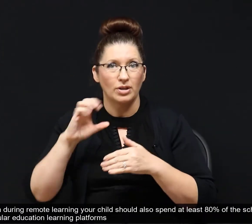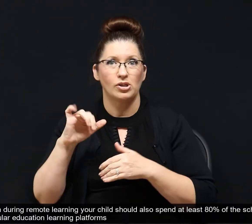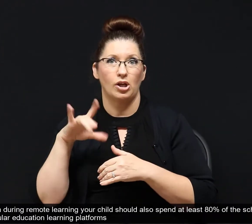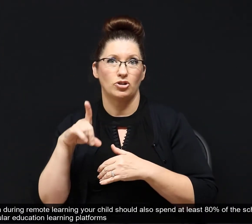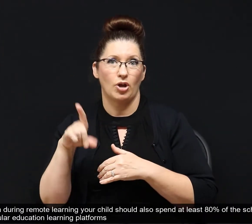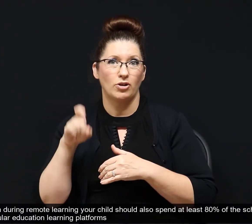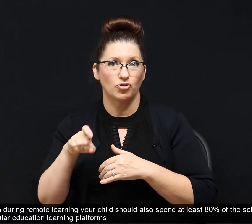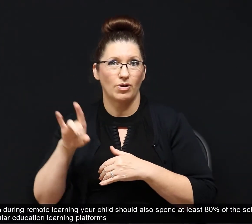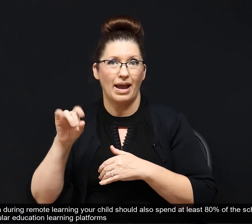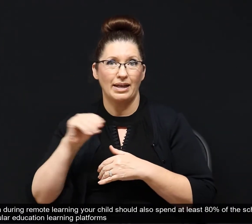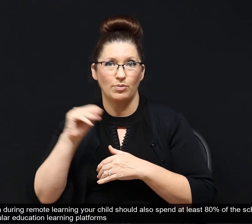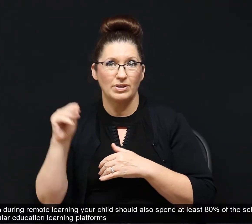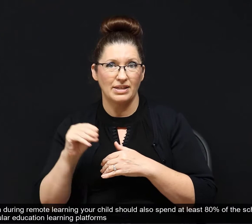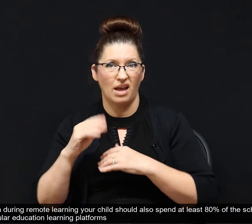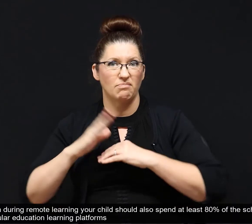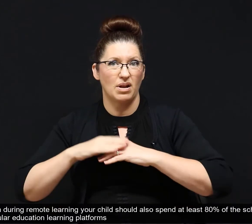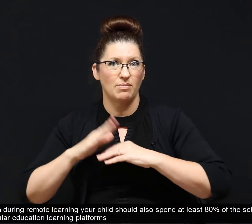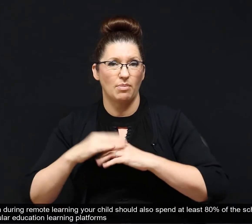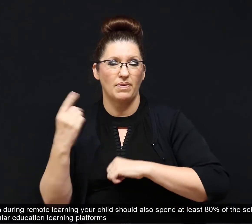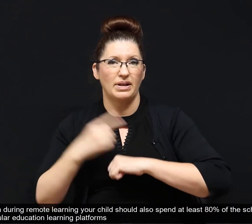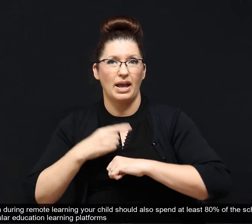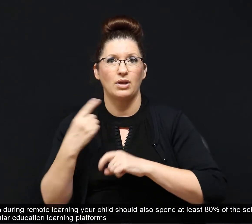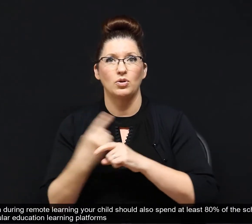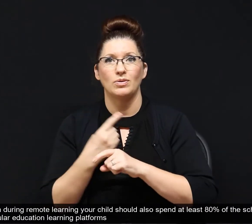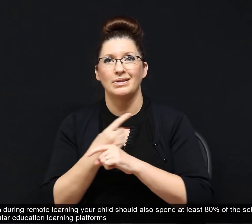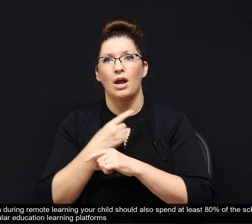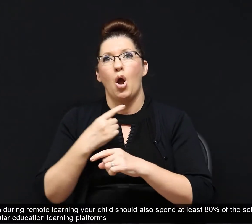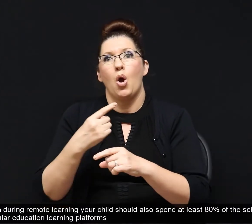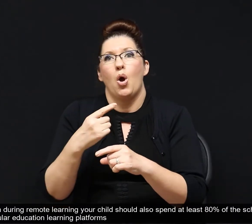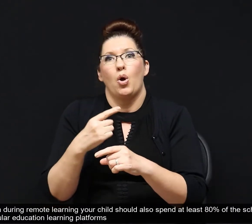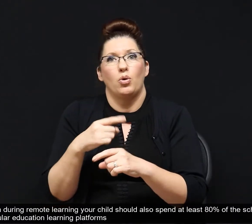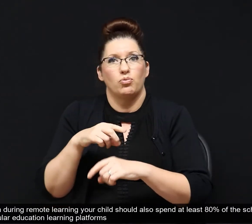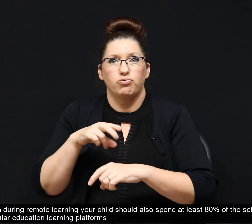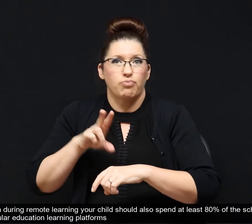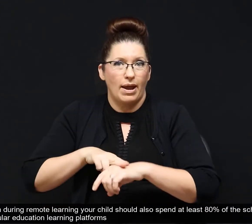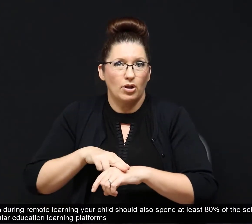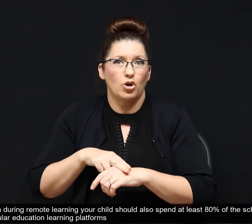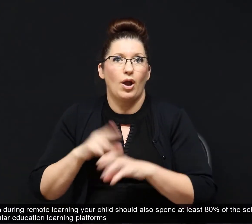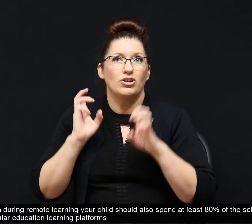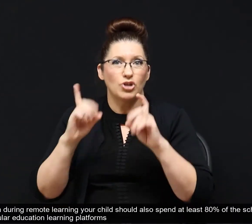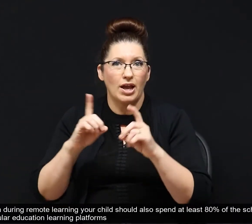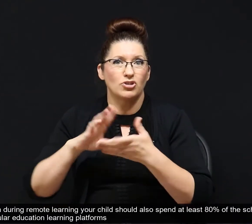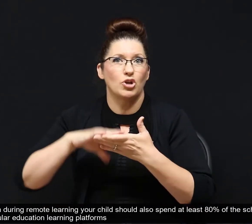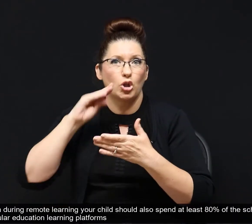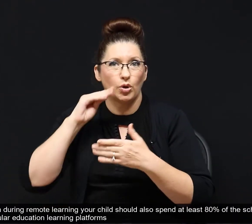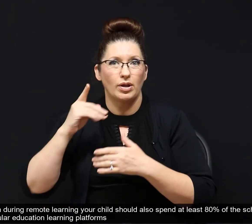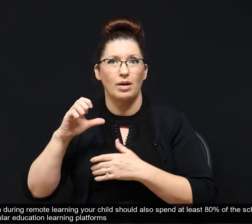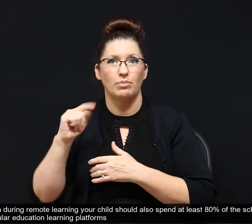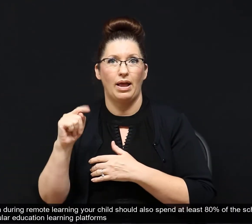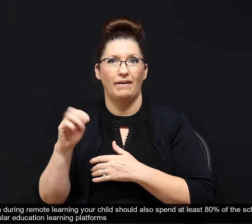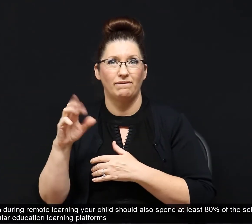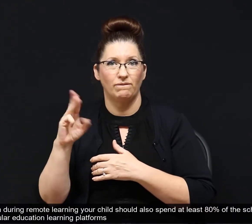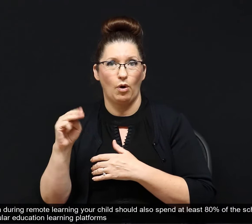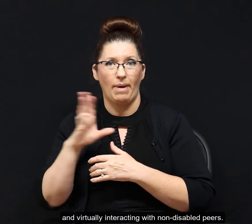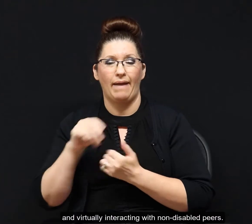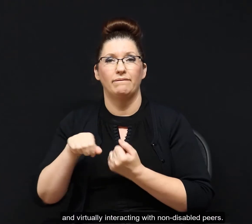should also spend at least 80% of the school day using regular education learning platforms and